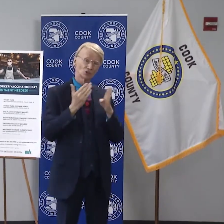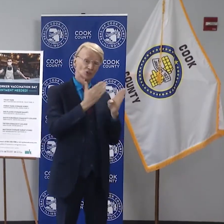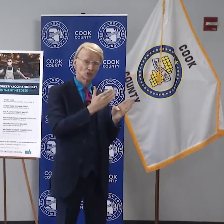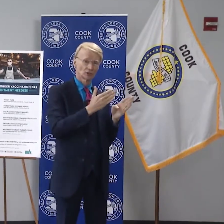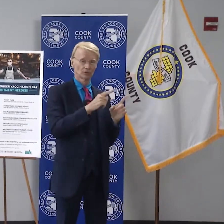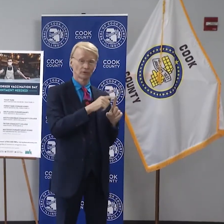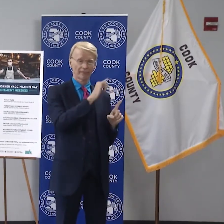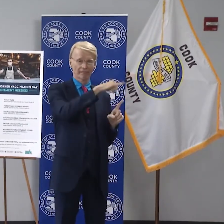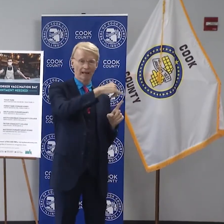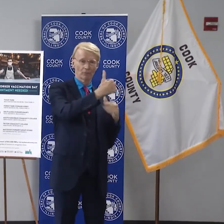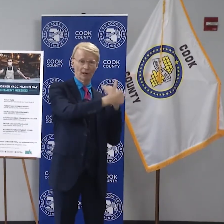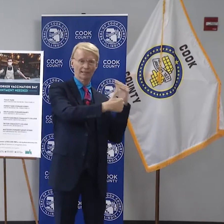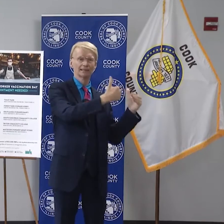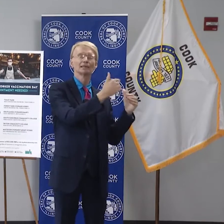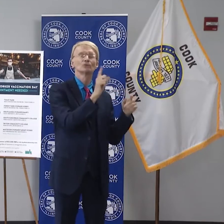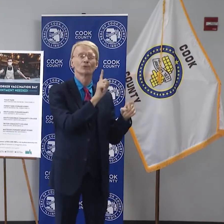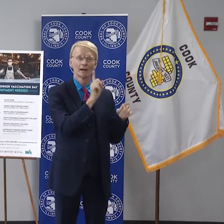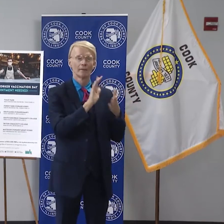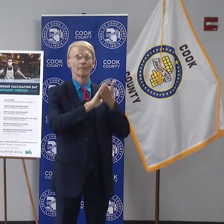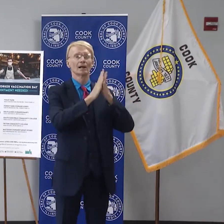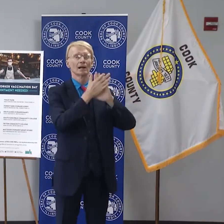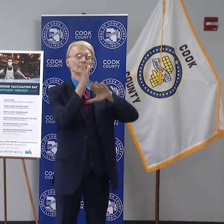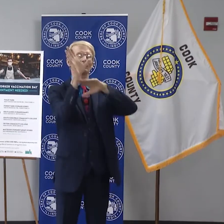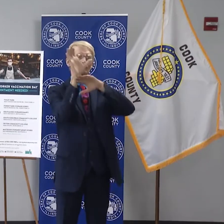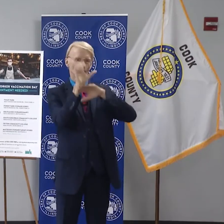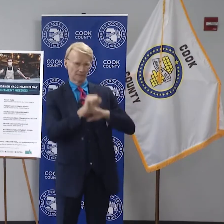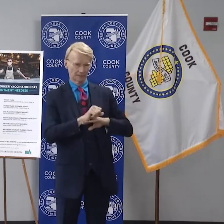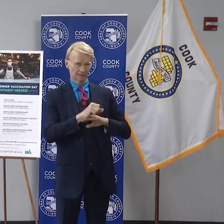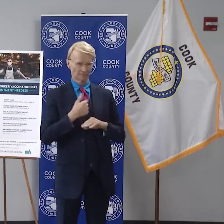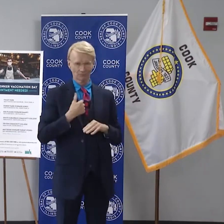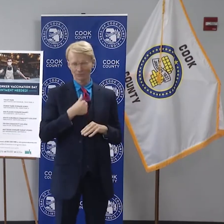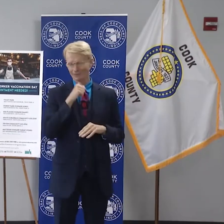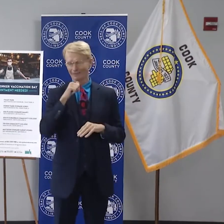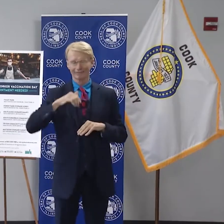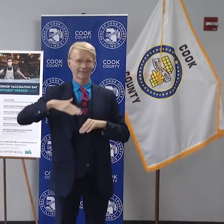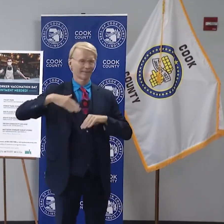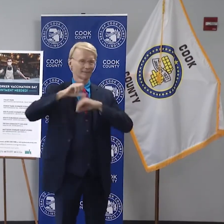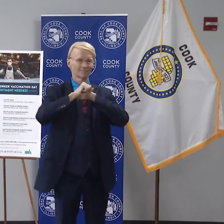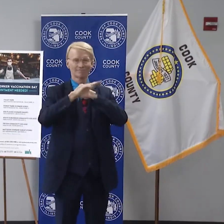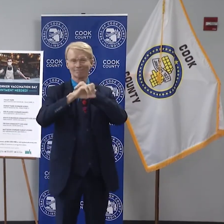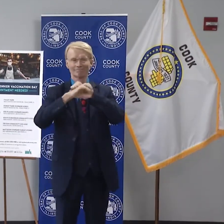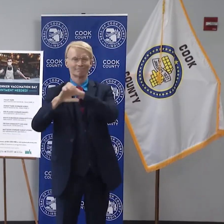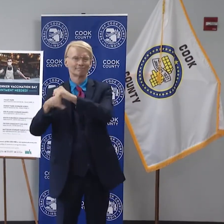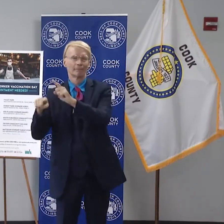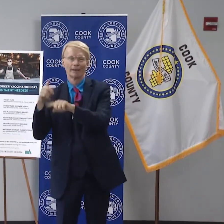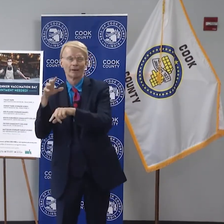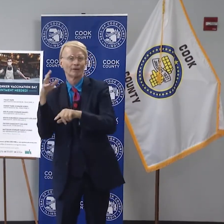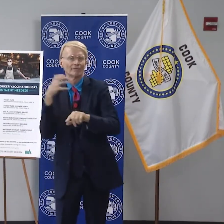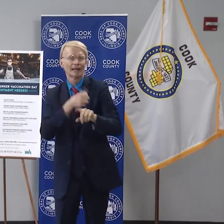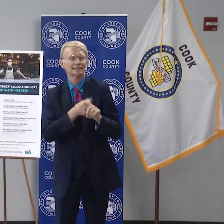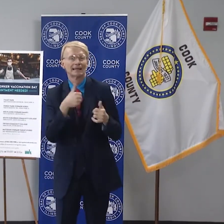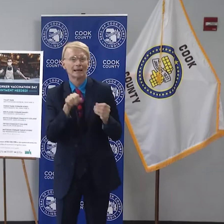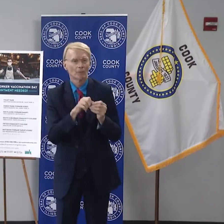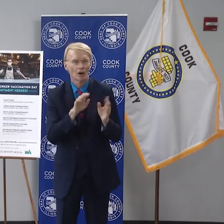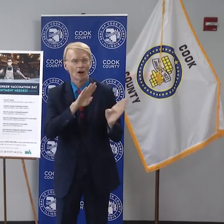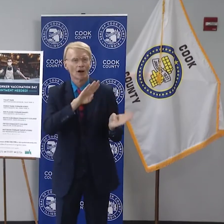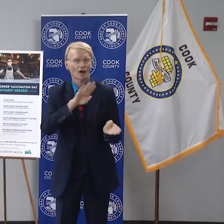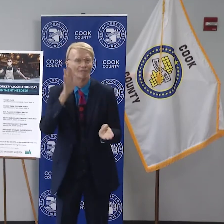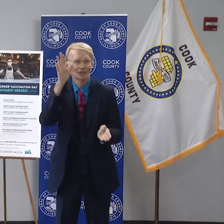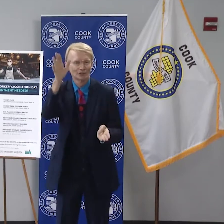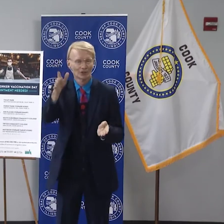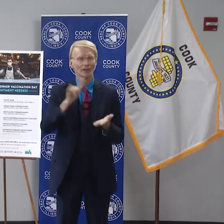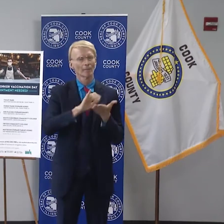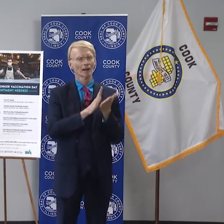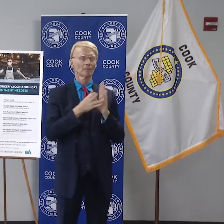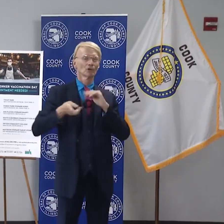next process where it becomes a routine vaccination. We don't have press conferences about getting vaccination. It just becomes a routine thing, and it becomes a normal